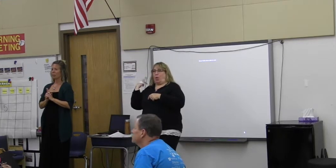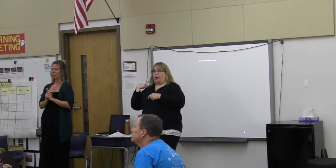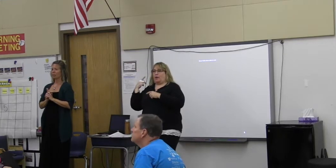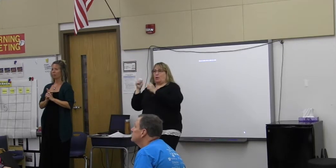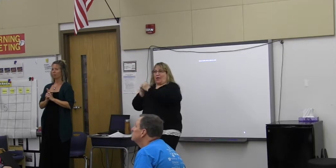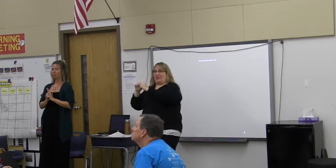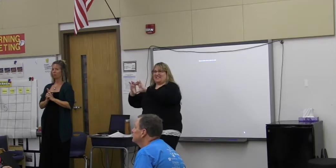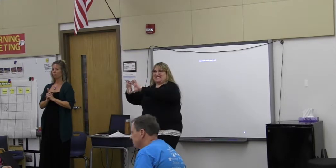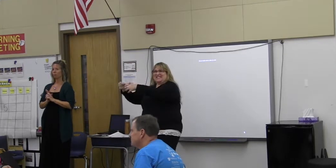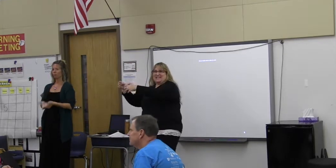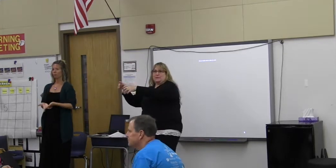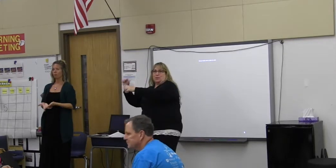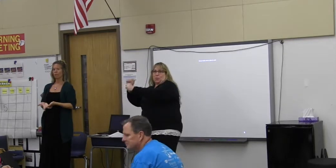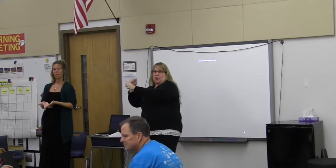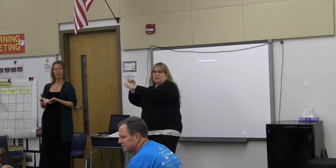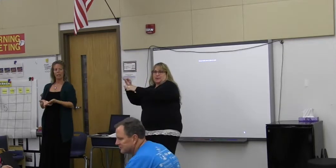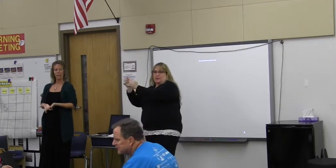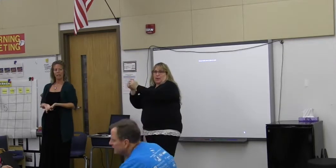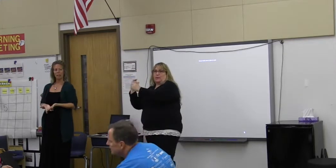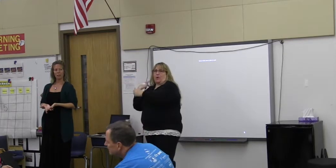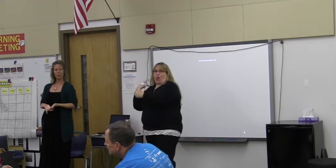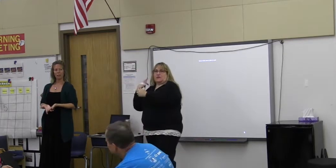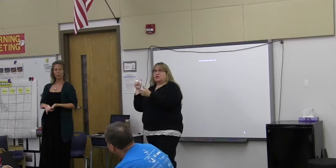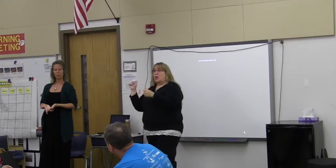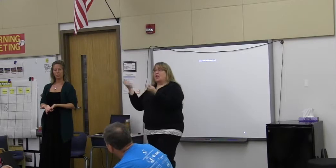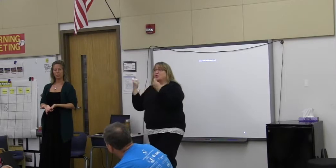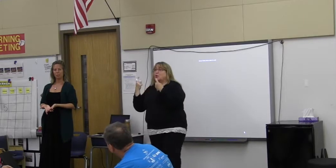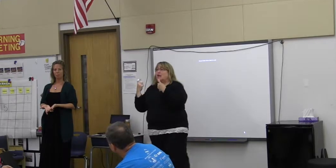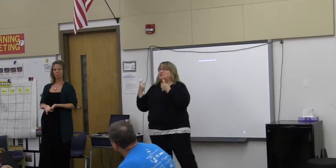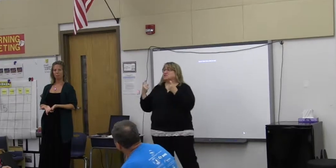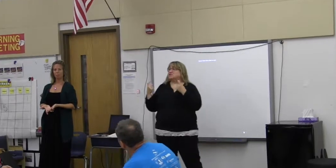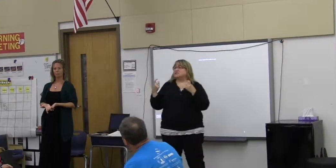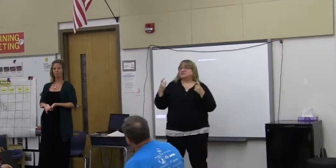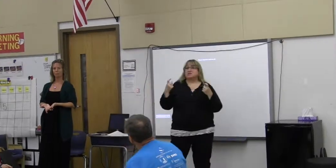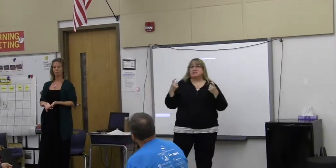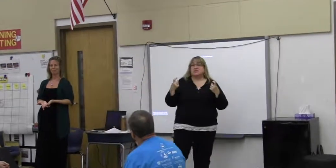So, what do I do here? Any other questions? Maybe this one.